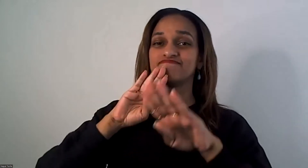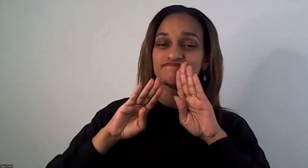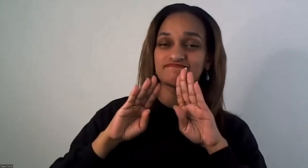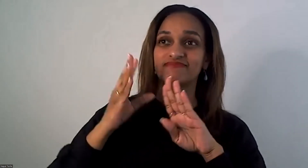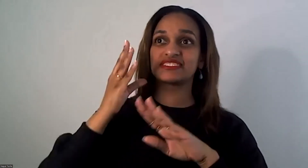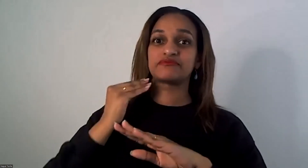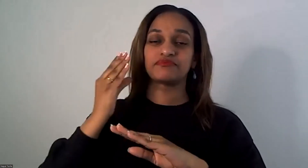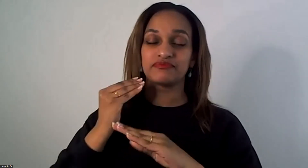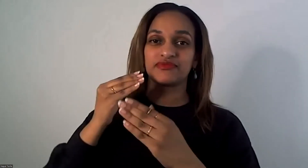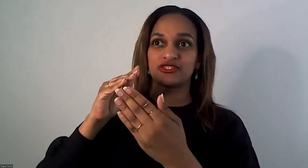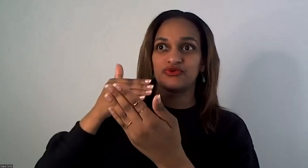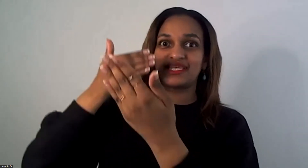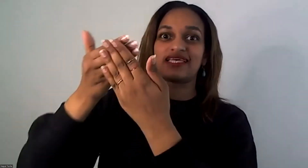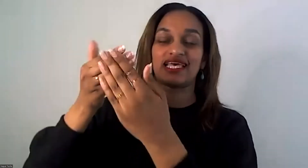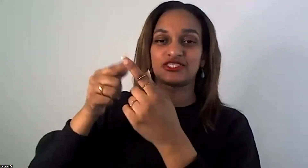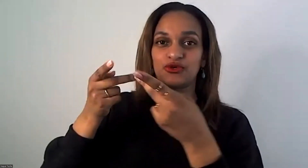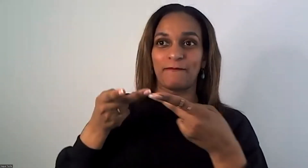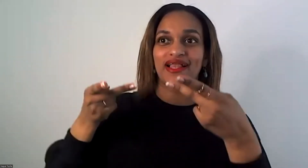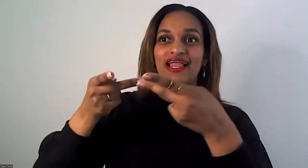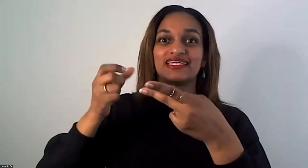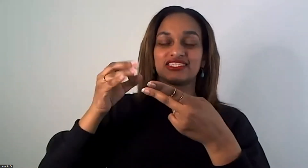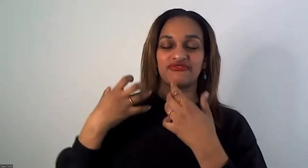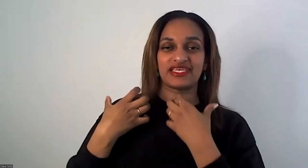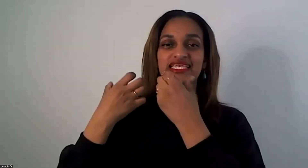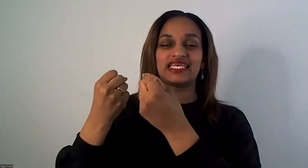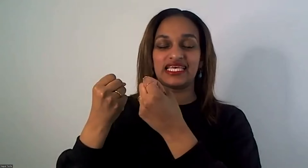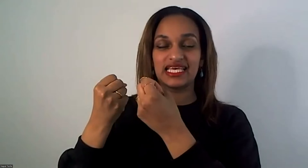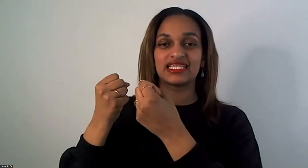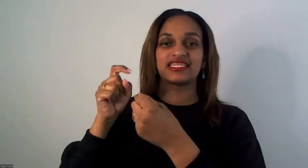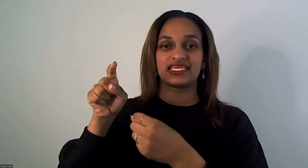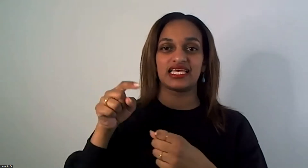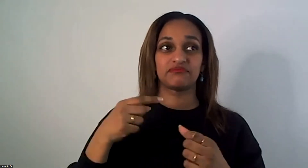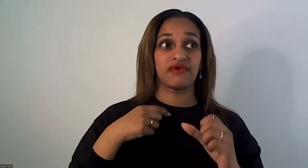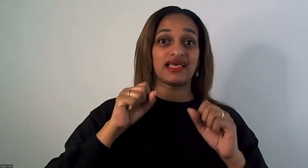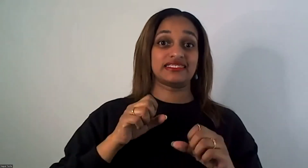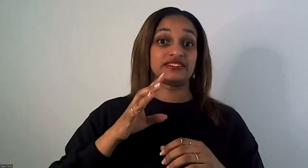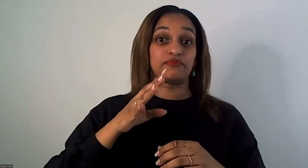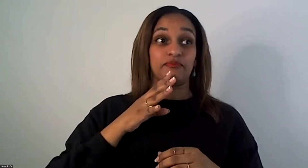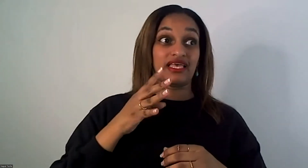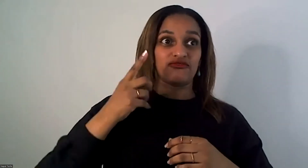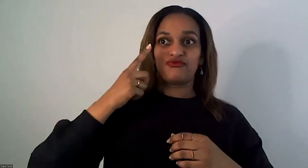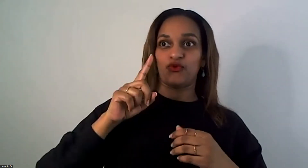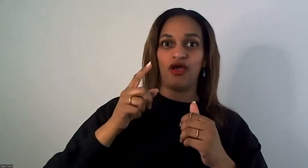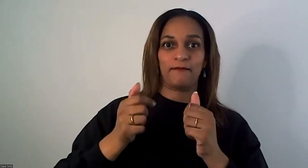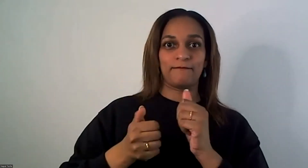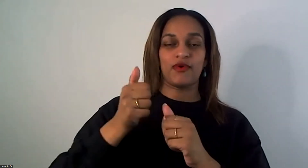to go through a lot of hard times and bad experiences and difficult places to heal. And